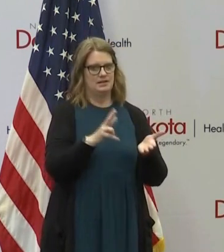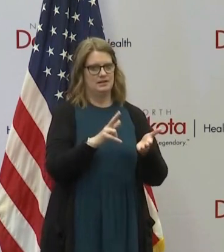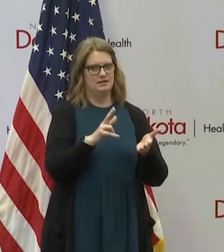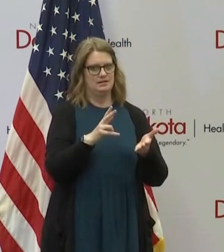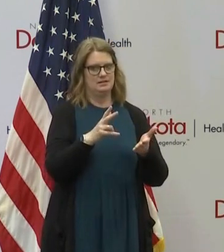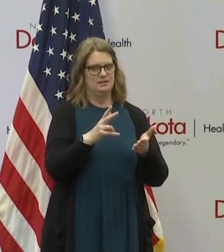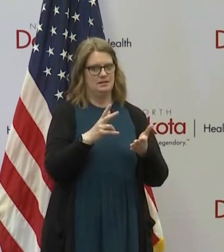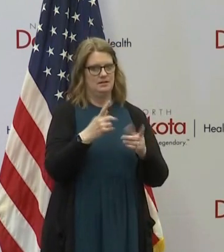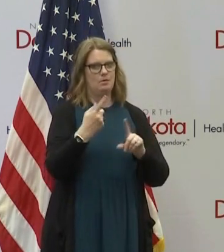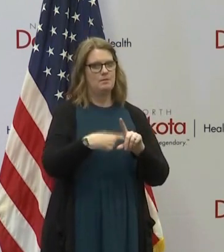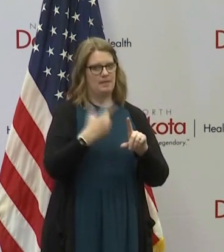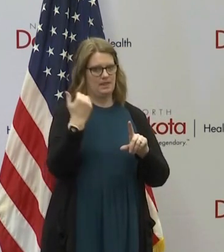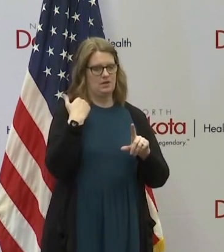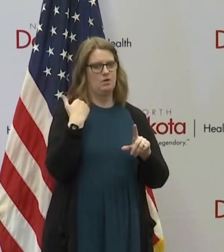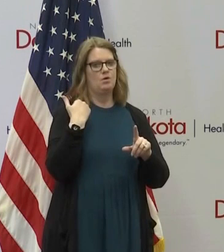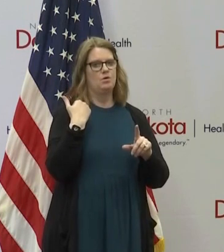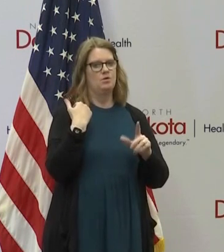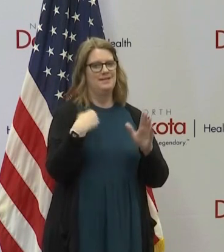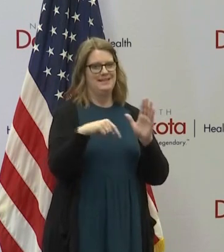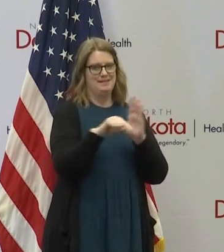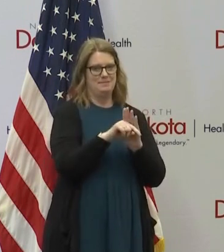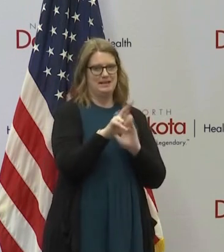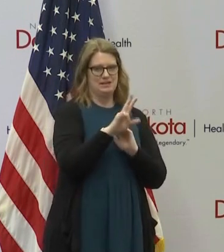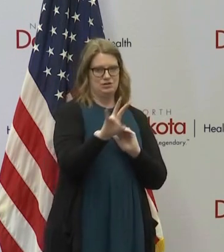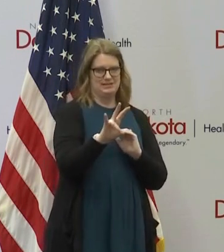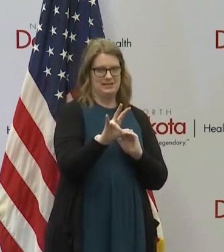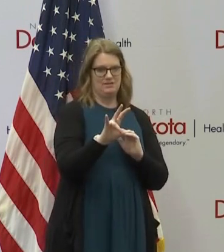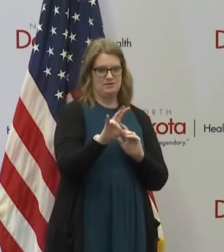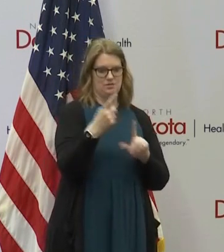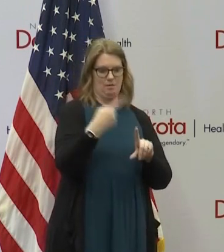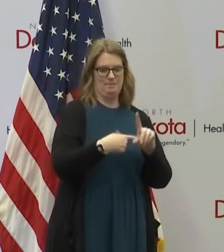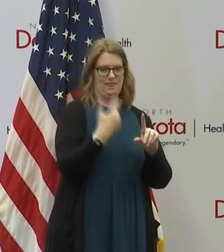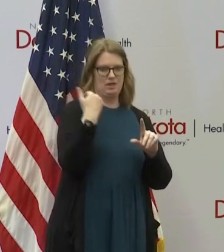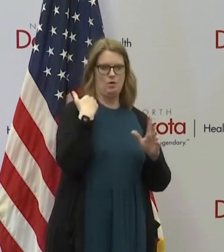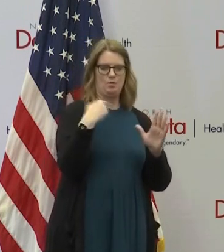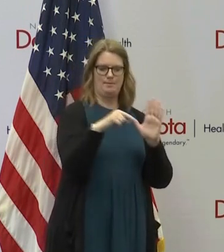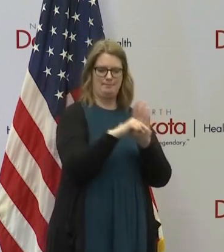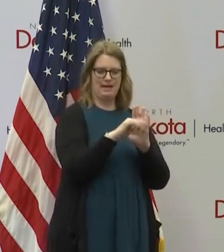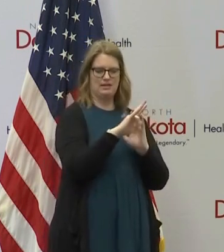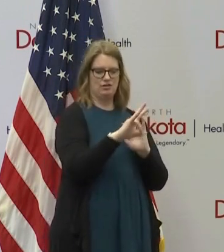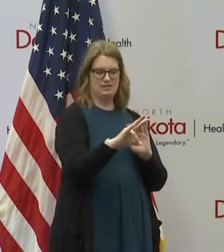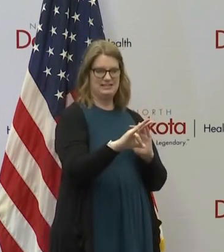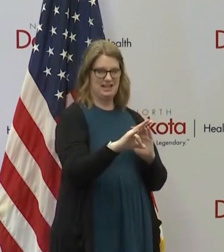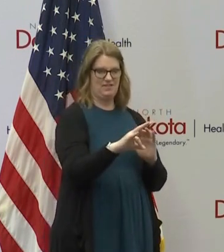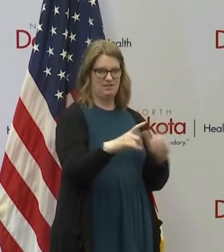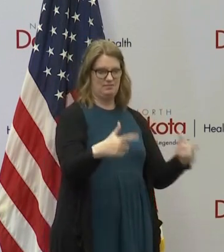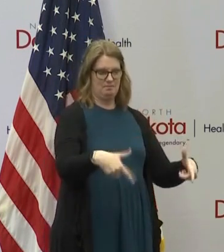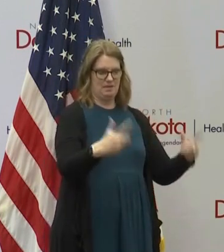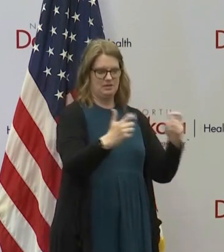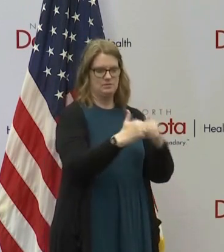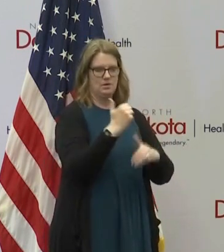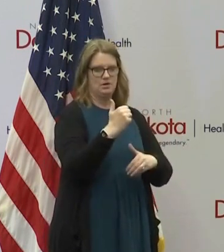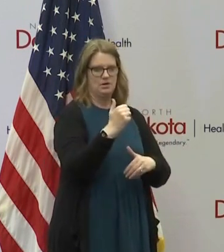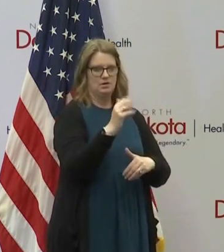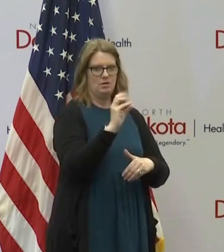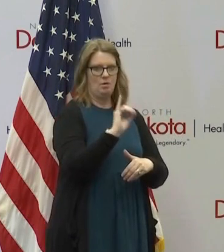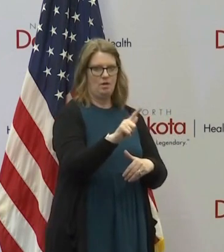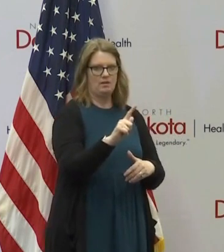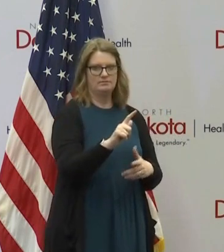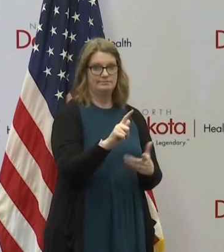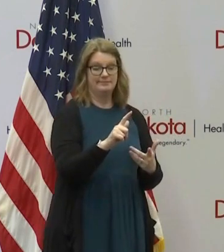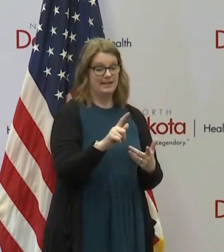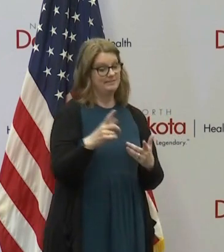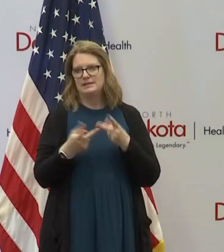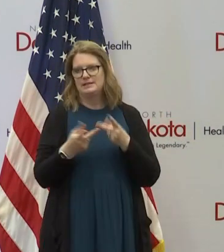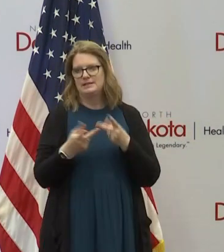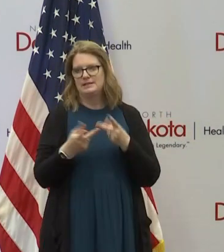ago. This is the day that produced the minus 37 in terms of that historic day in terms of trading, and that anomaly did not